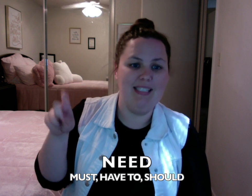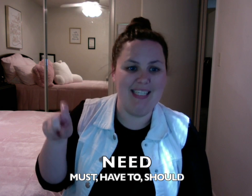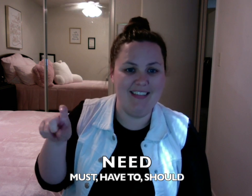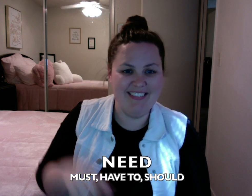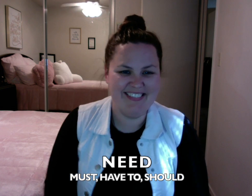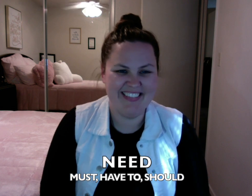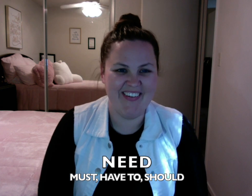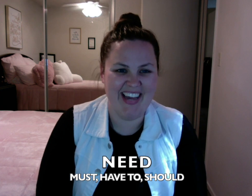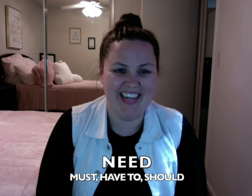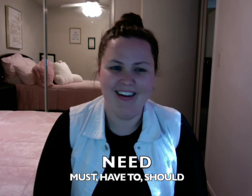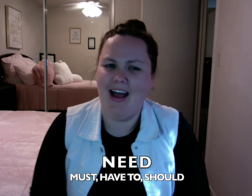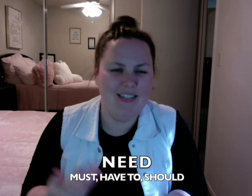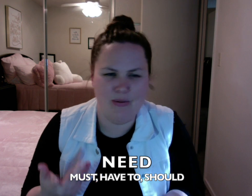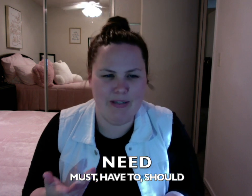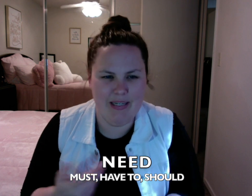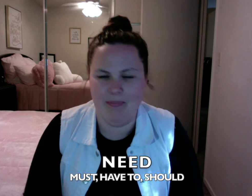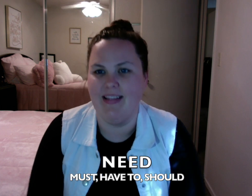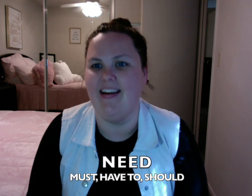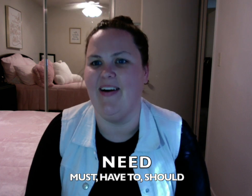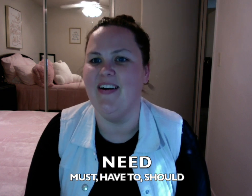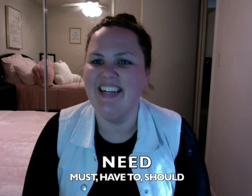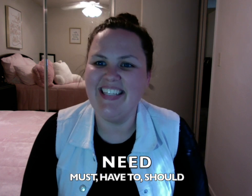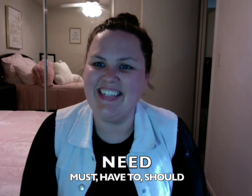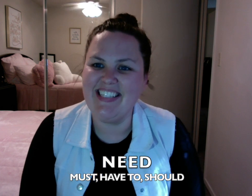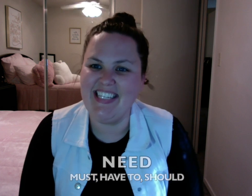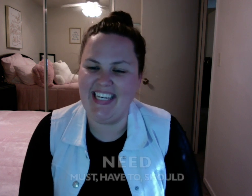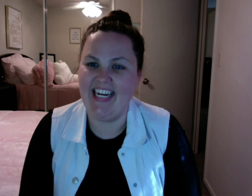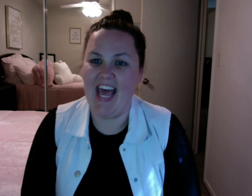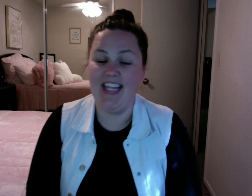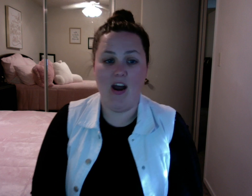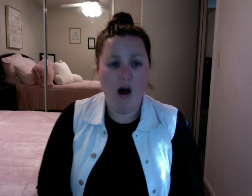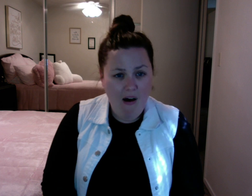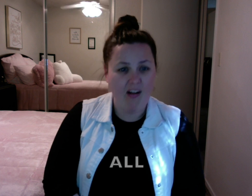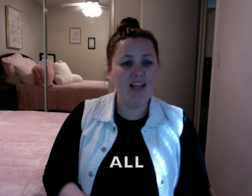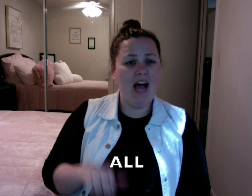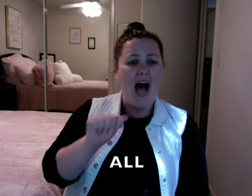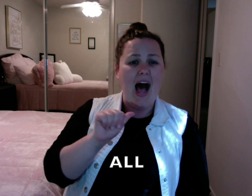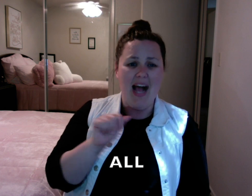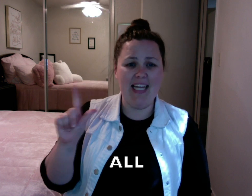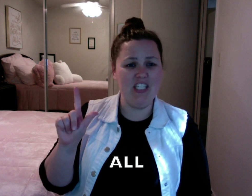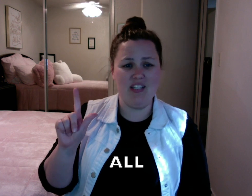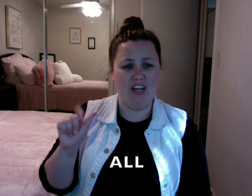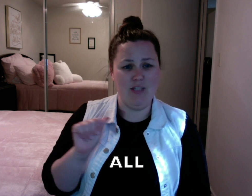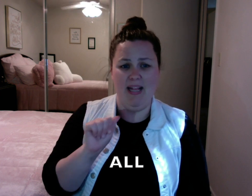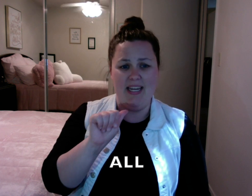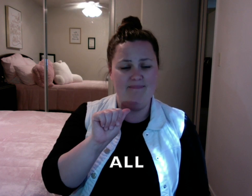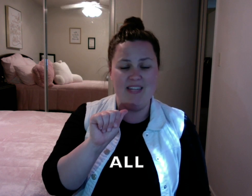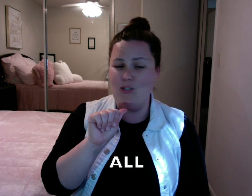Need, okay? I don't really, but there you go. There's need, and then all, I like to just finger spell it. It's